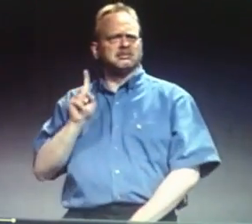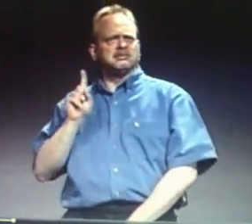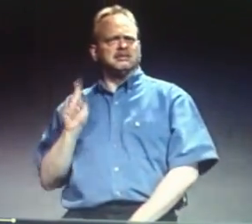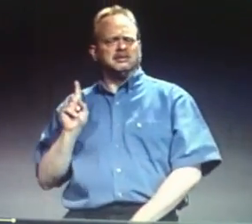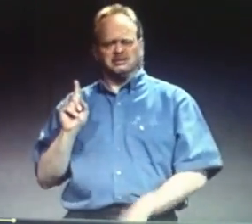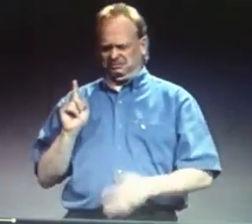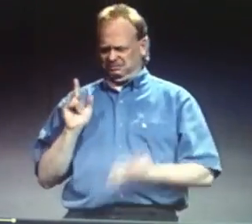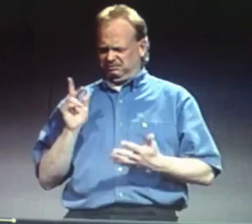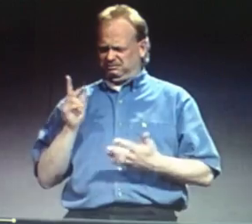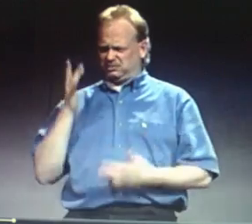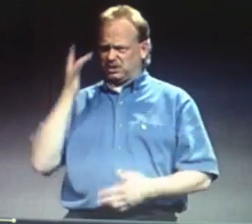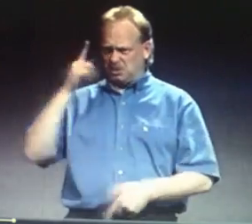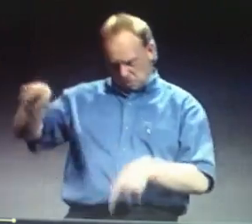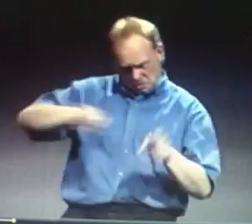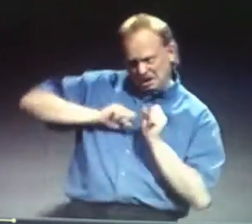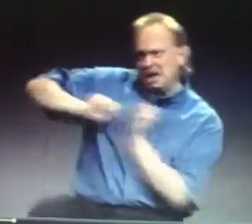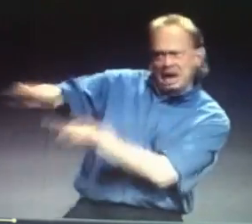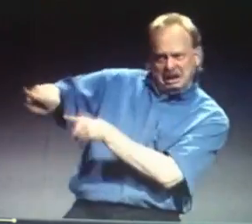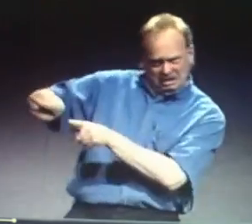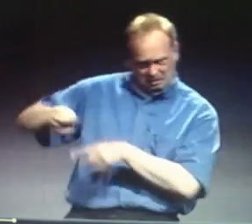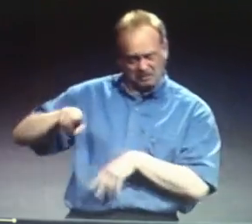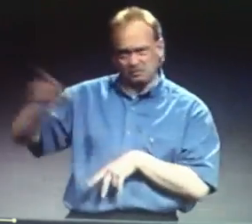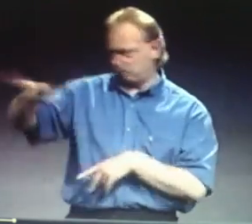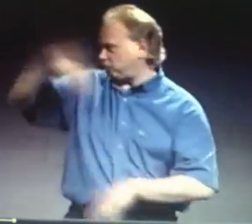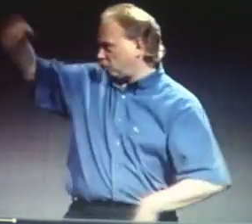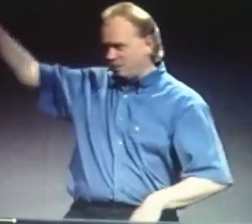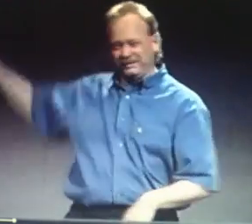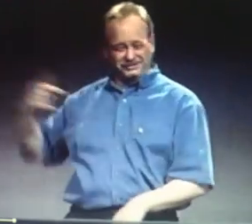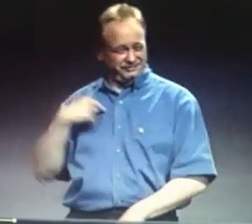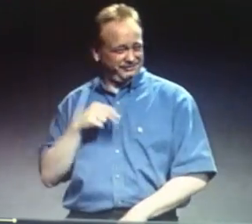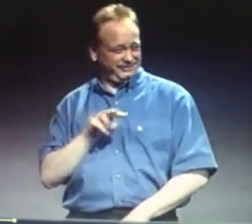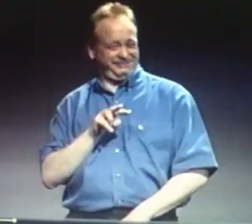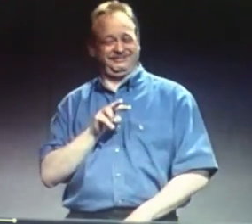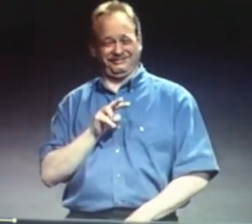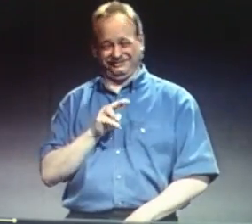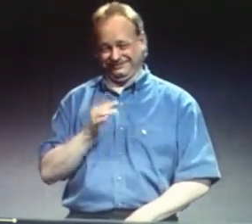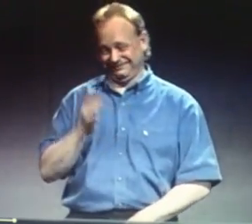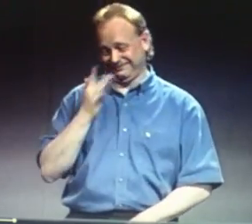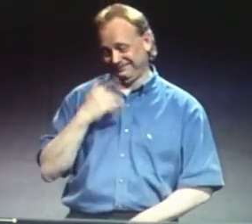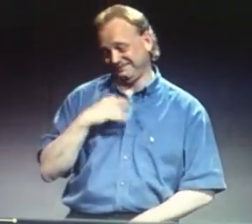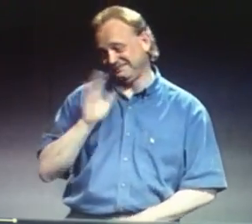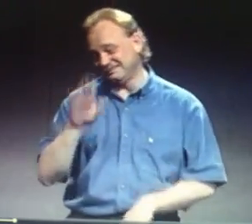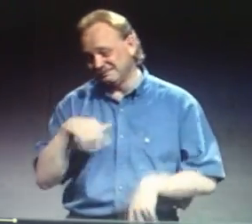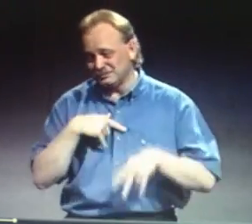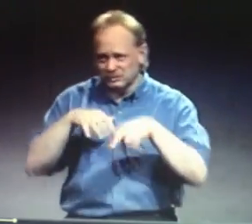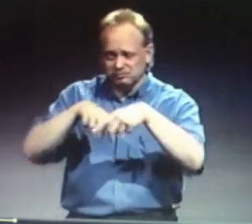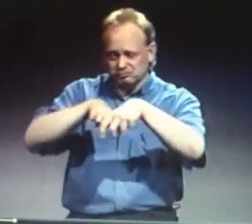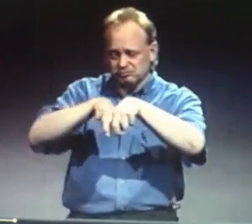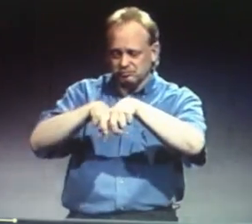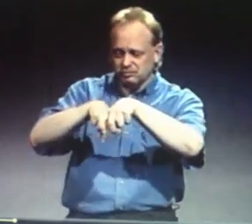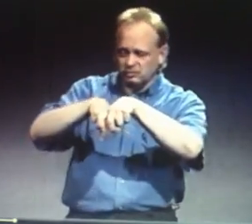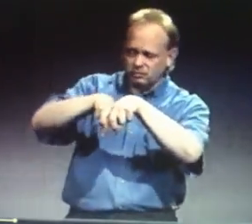I start walking up. They're telling me, get back, get back. I'm like, what? And the cow falls over.